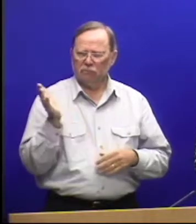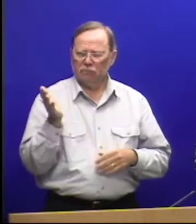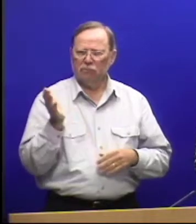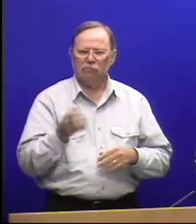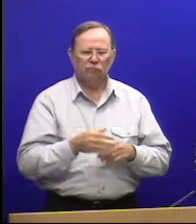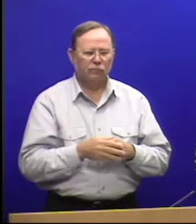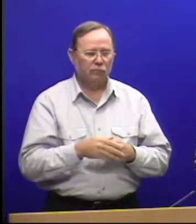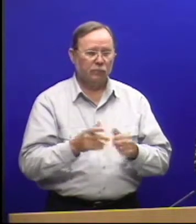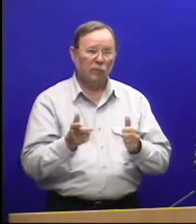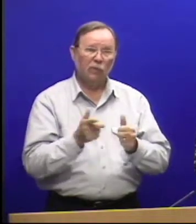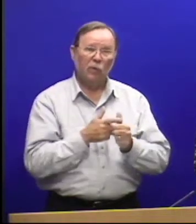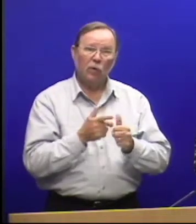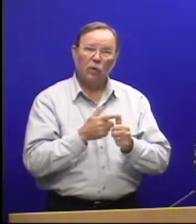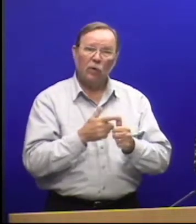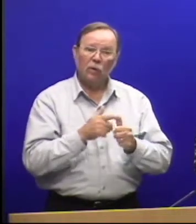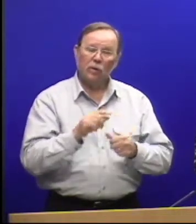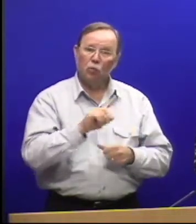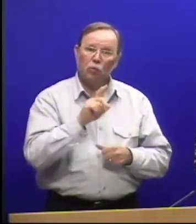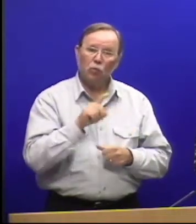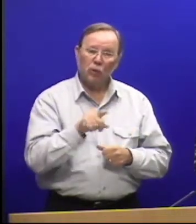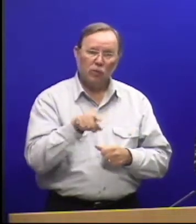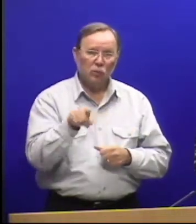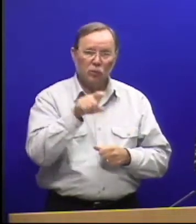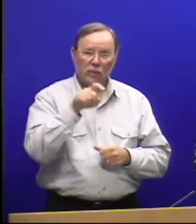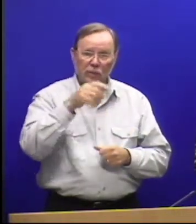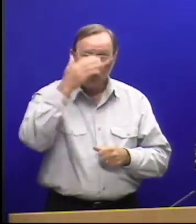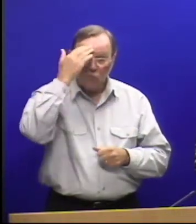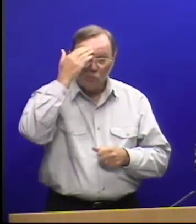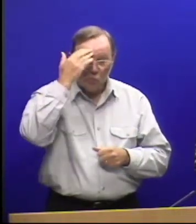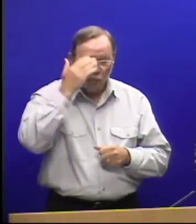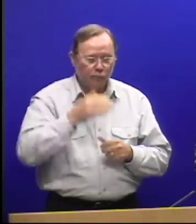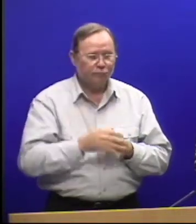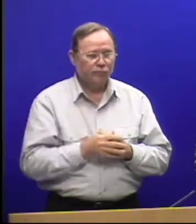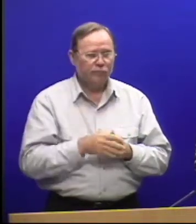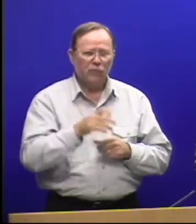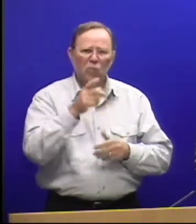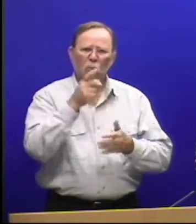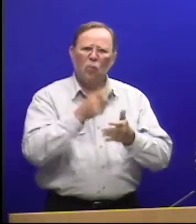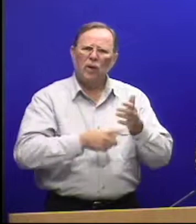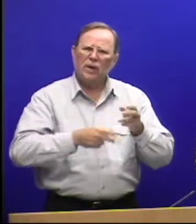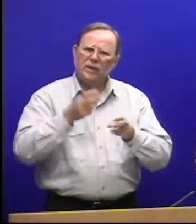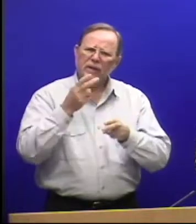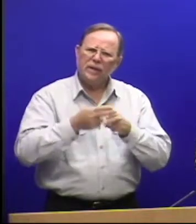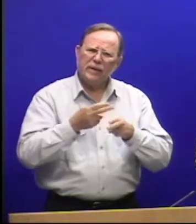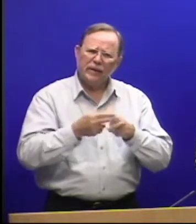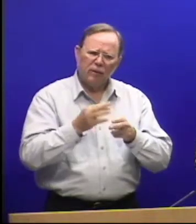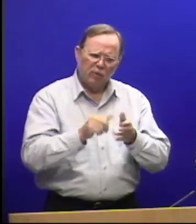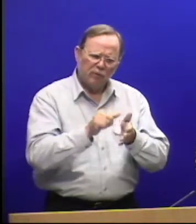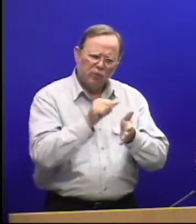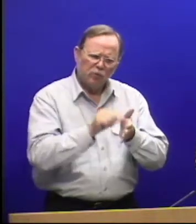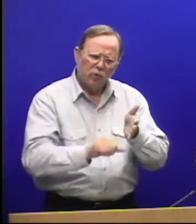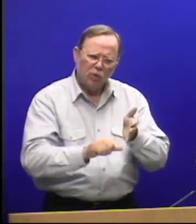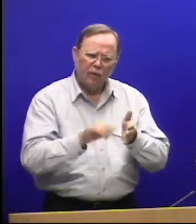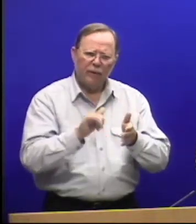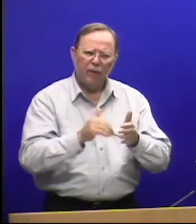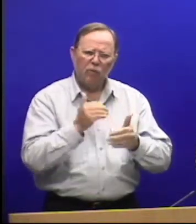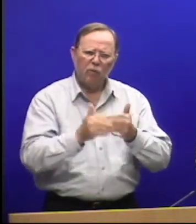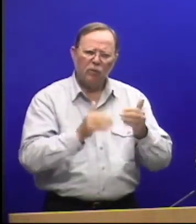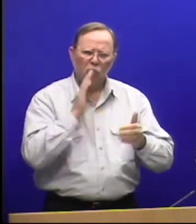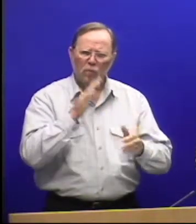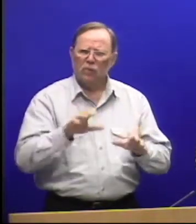question you will need to know is, what is the name of the surgery or the procedure that is being